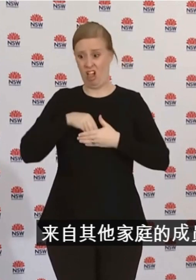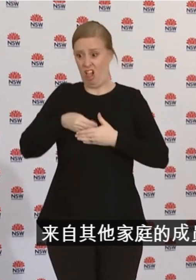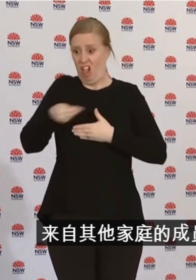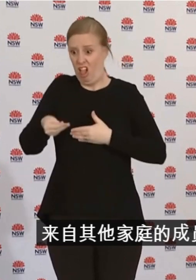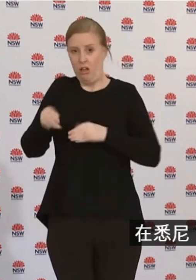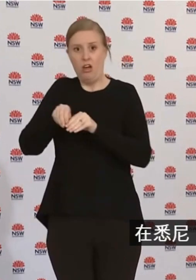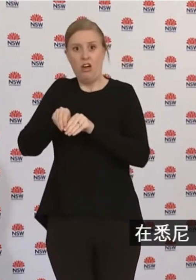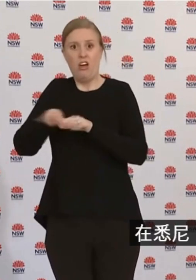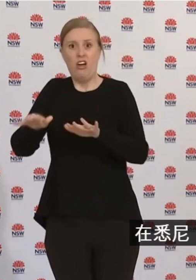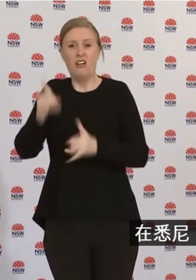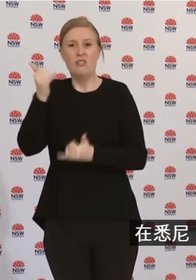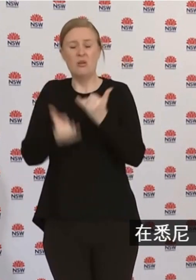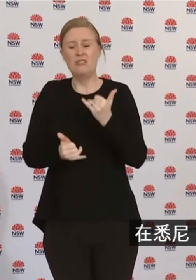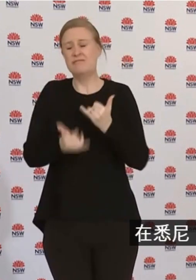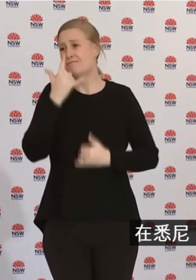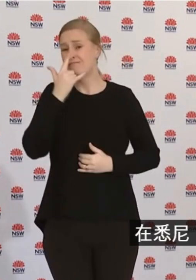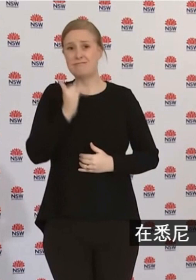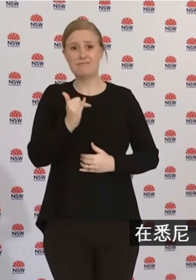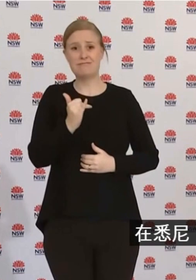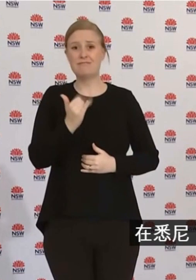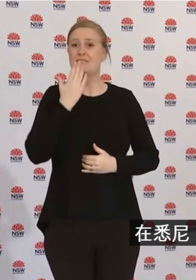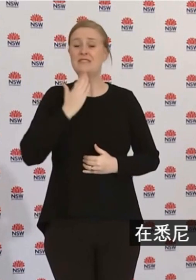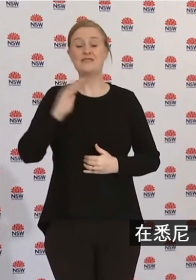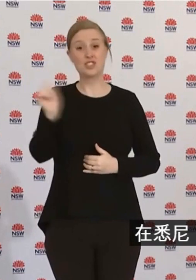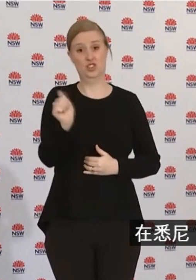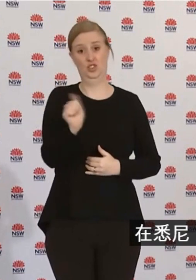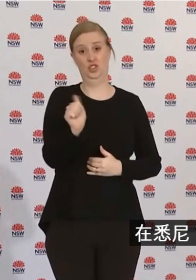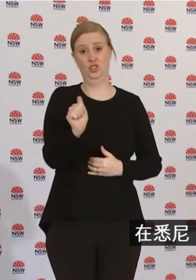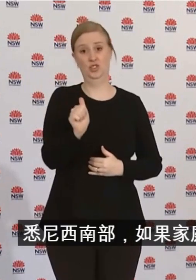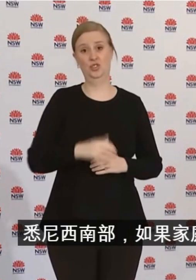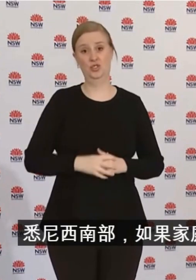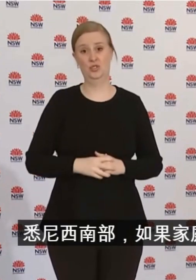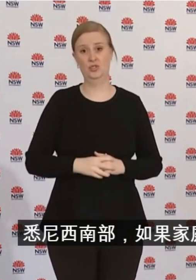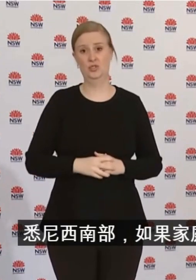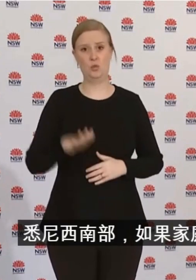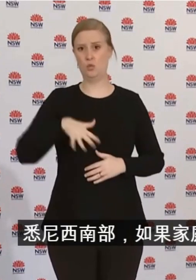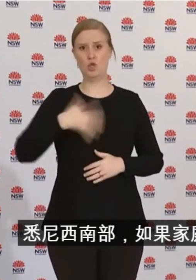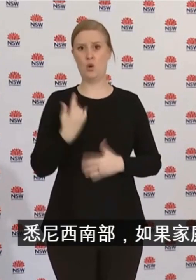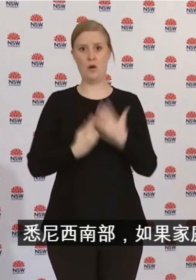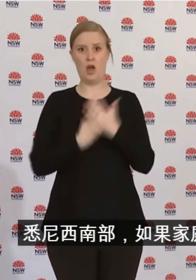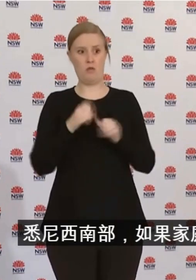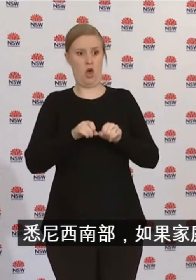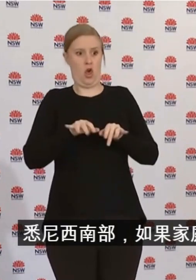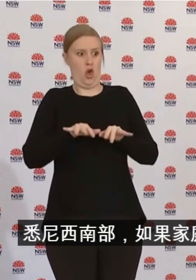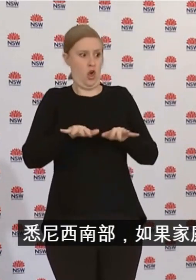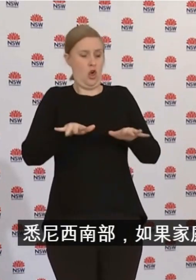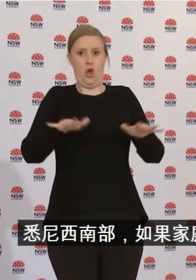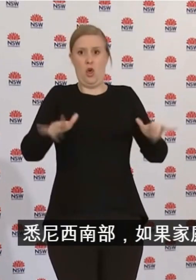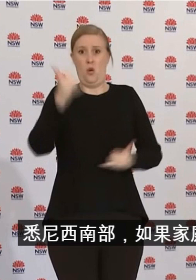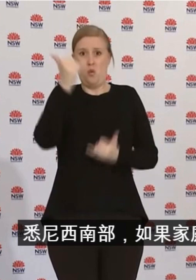cause massive grief here in Sydney, particularly in western and southwestern Sydney, if family